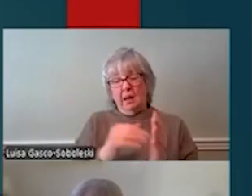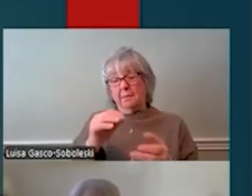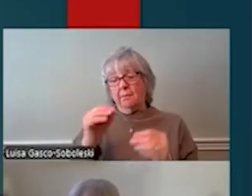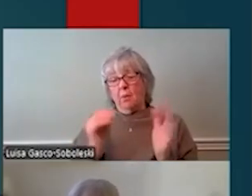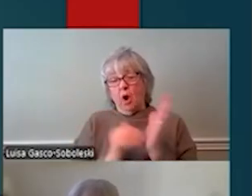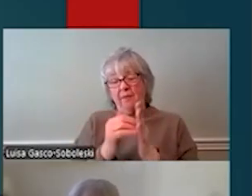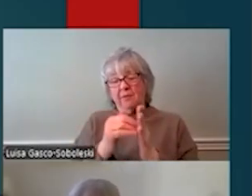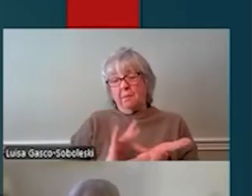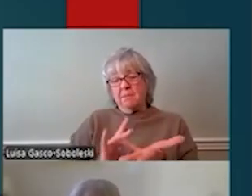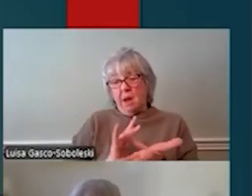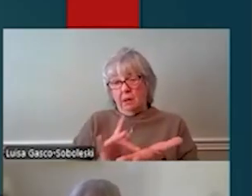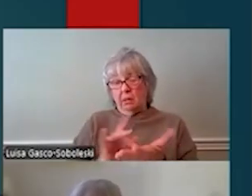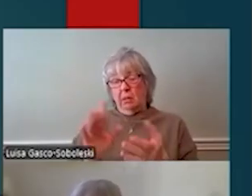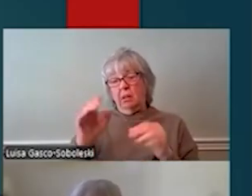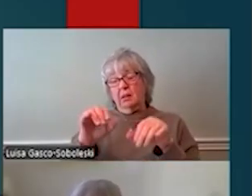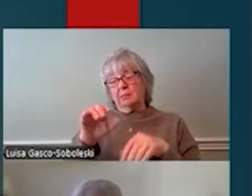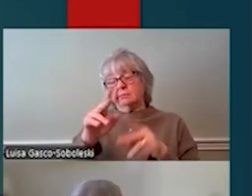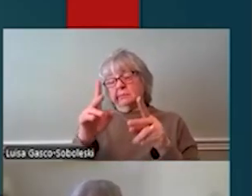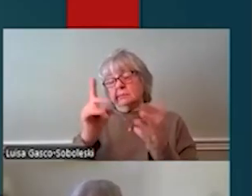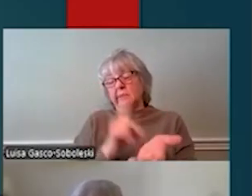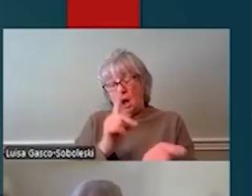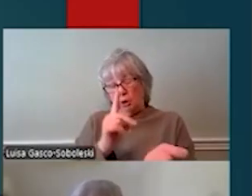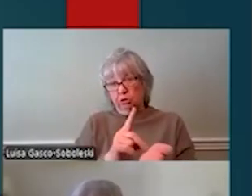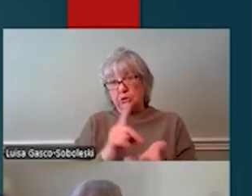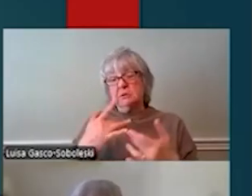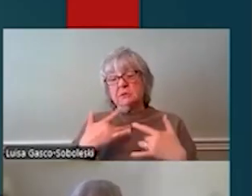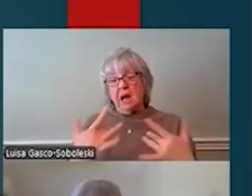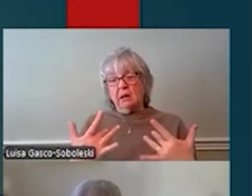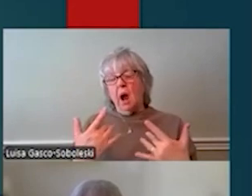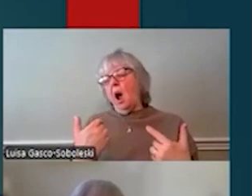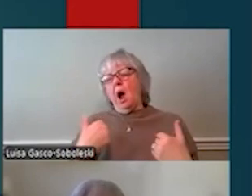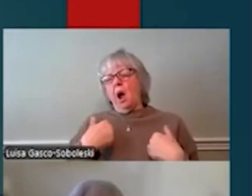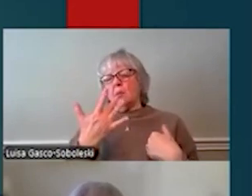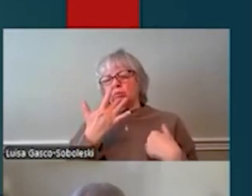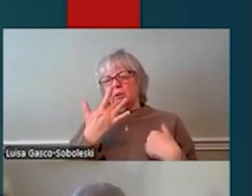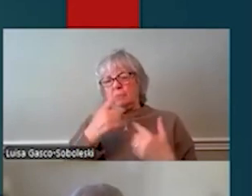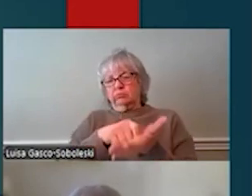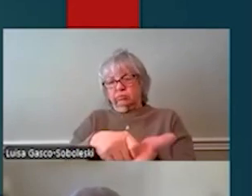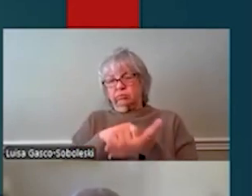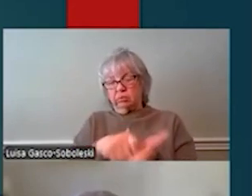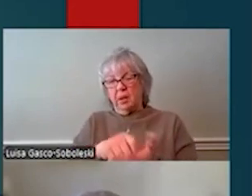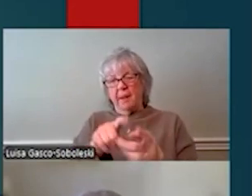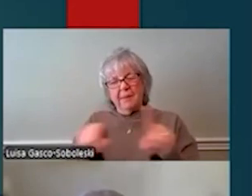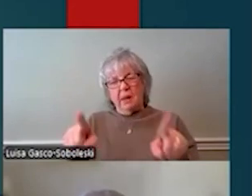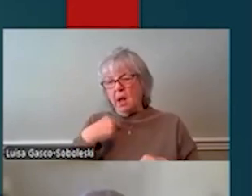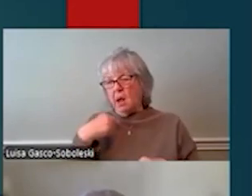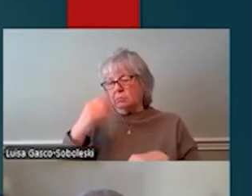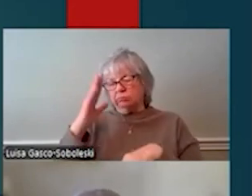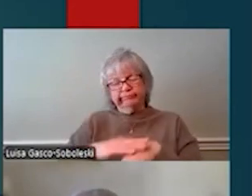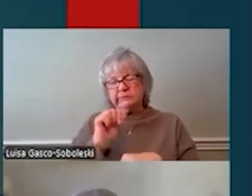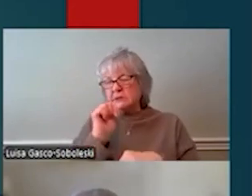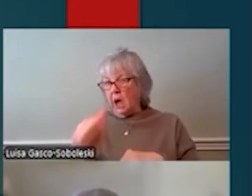access through the ADA. And again, most often this is important for the medical field, for doctor's